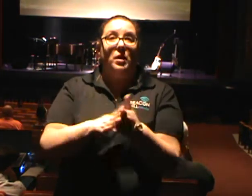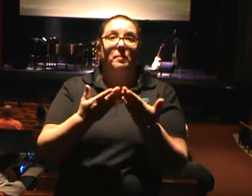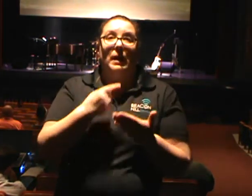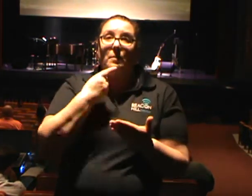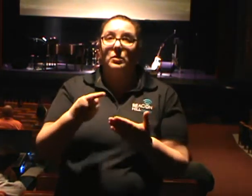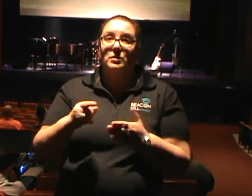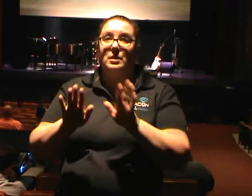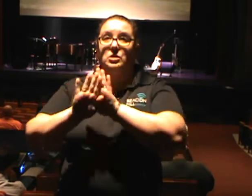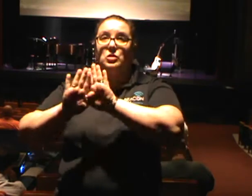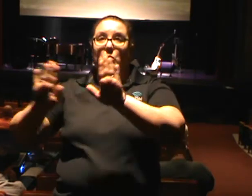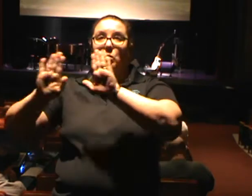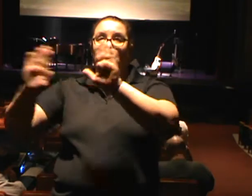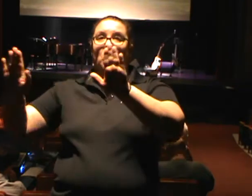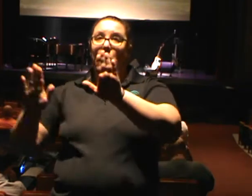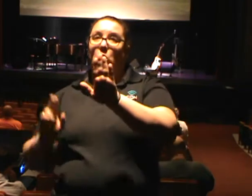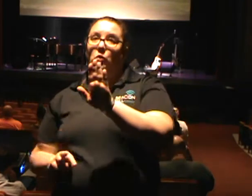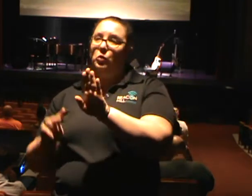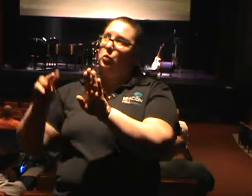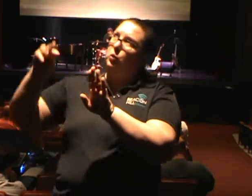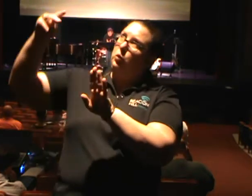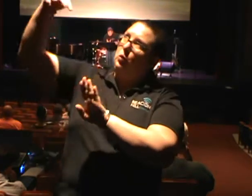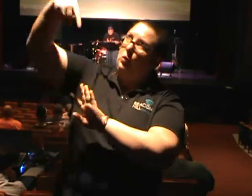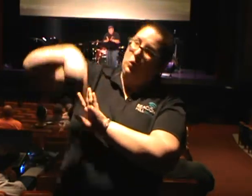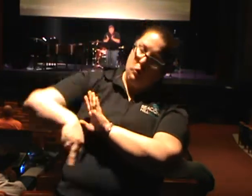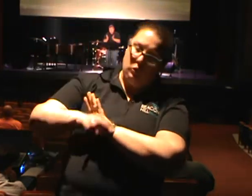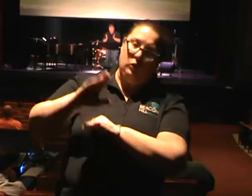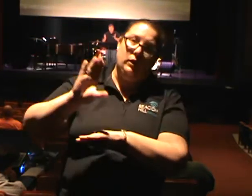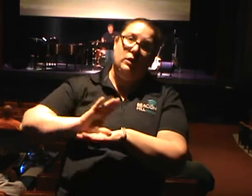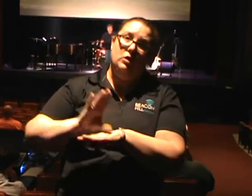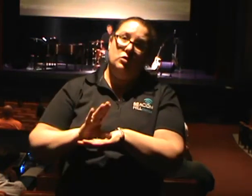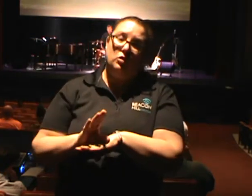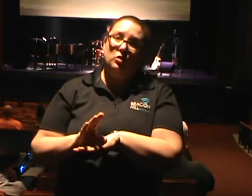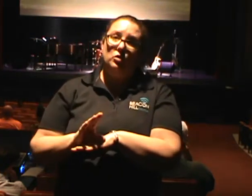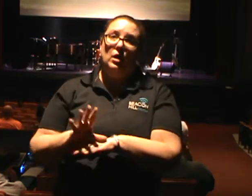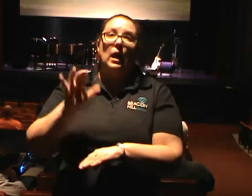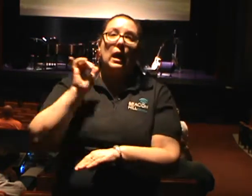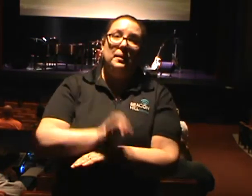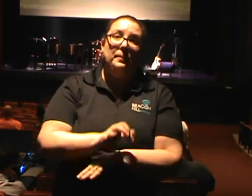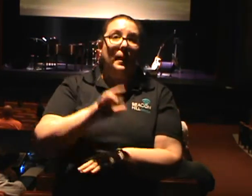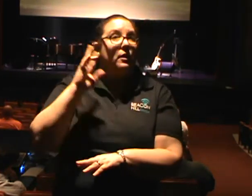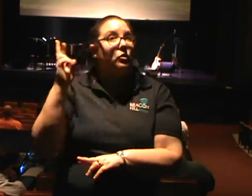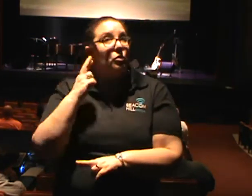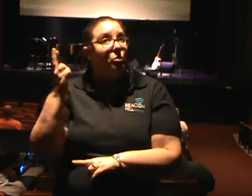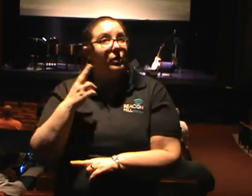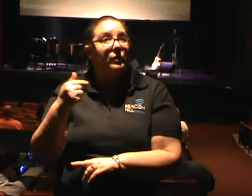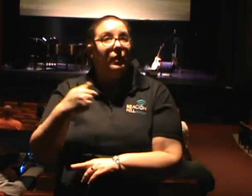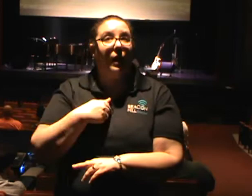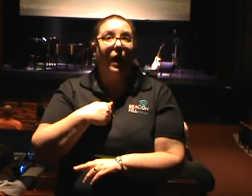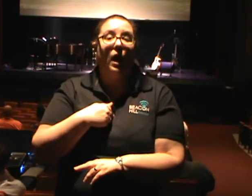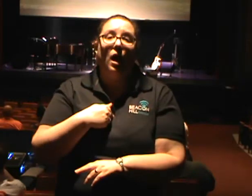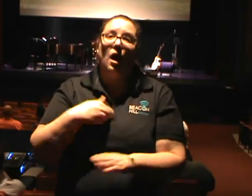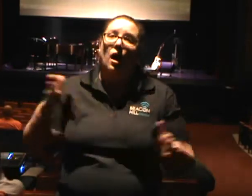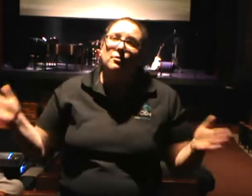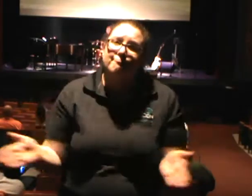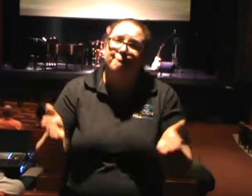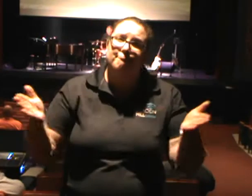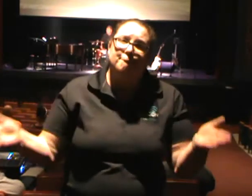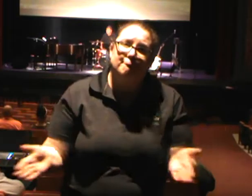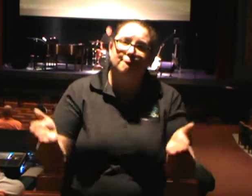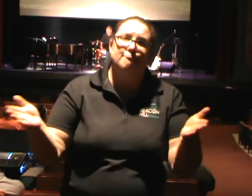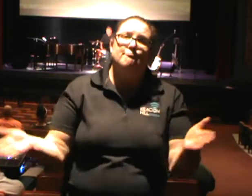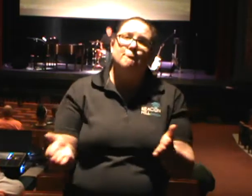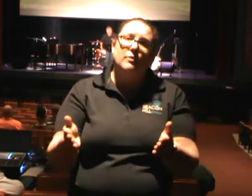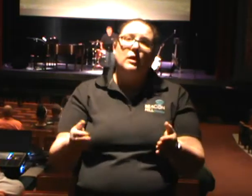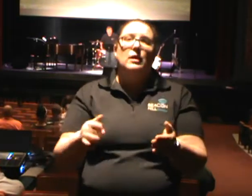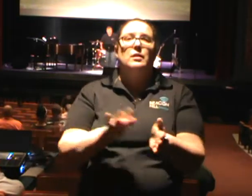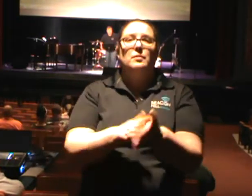into the church and infiltrated the church, this is the reason that I implore you, I exhort you to take